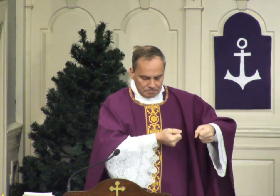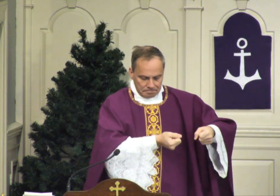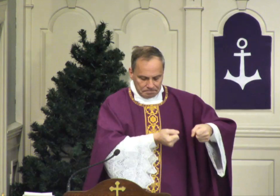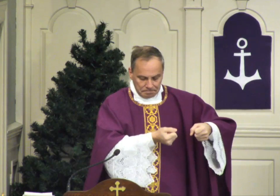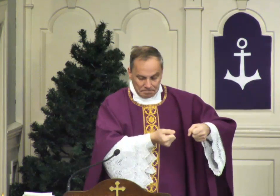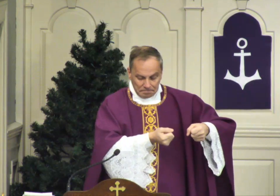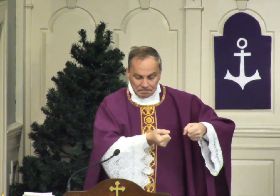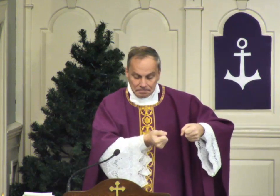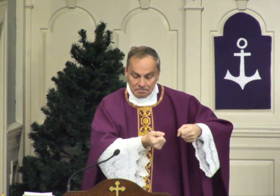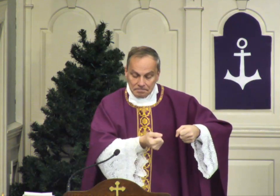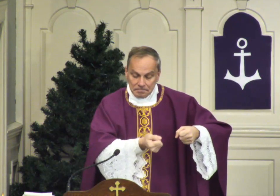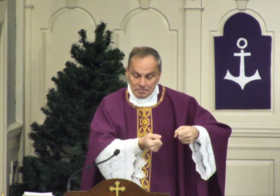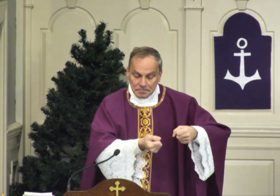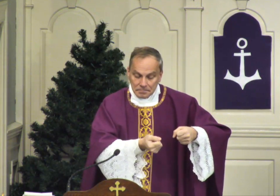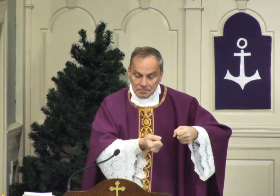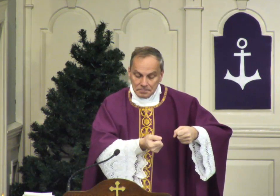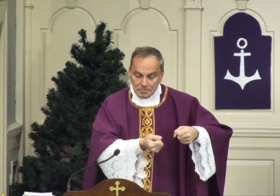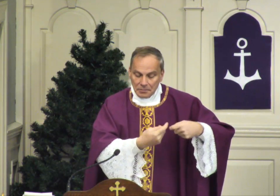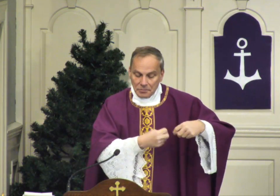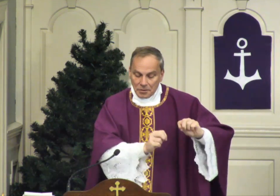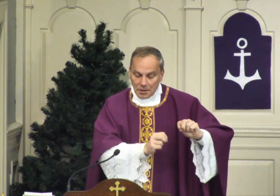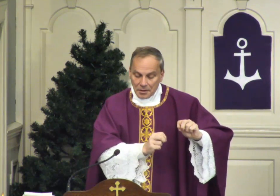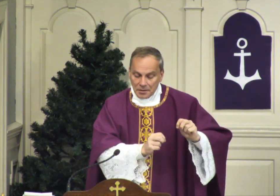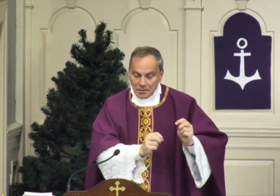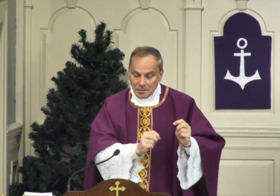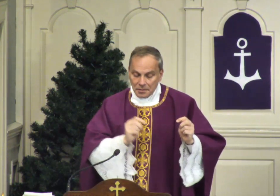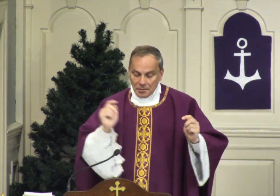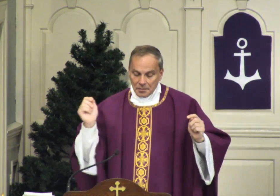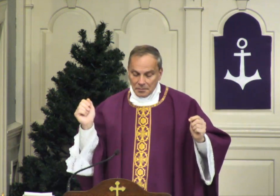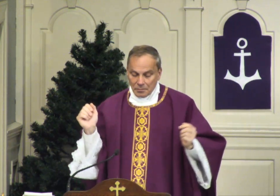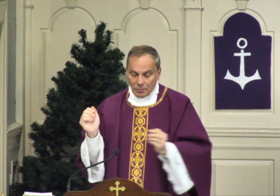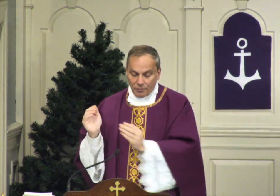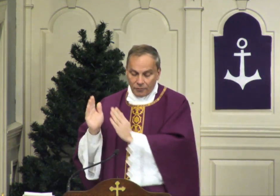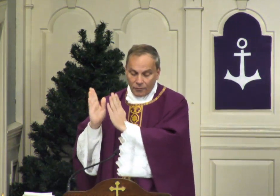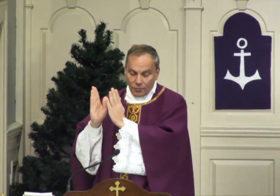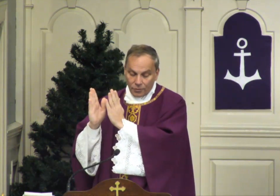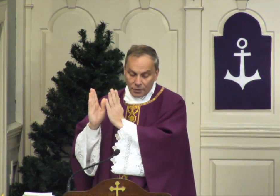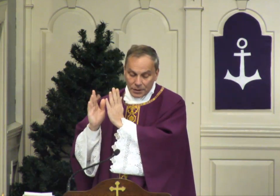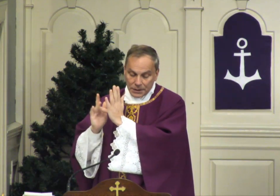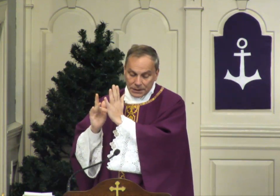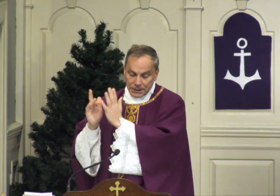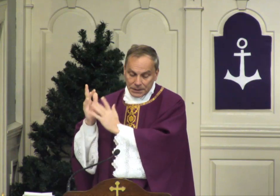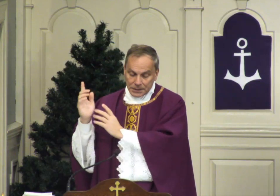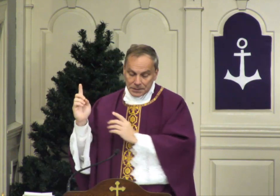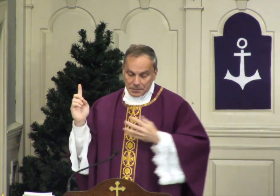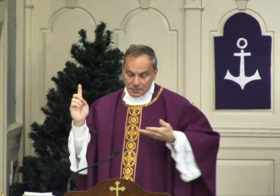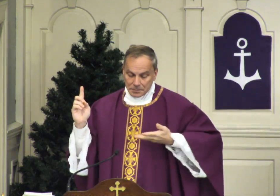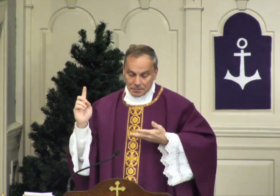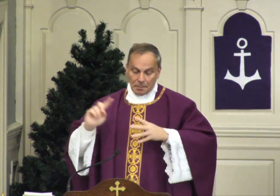They were trying to bring him in and set him in his presence,